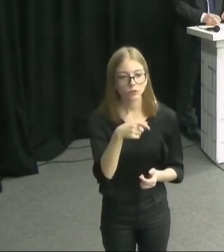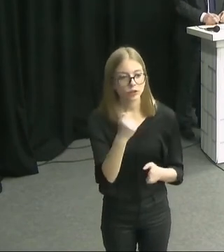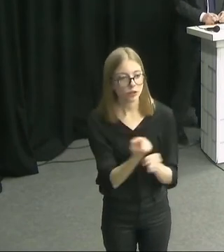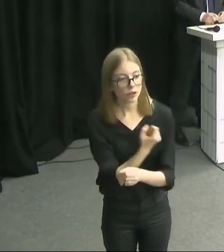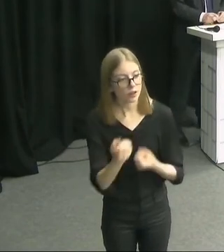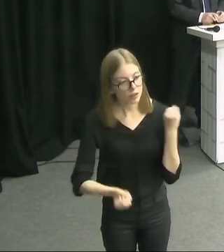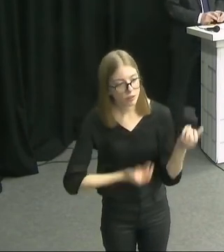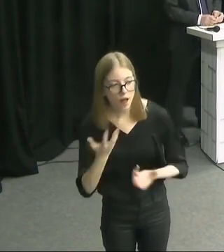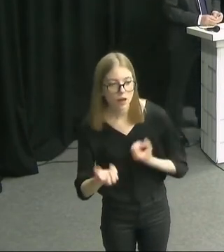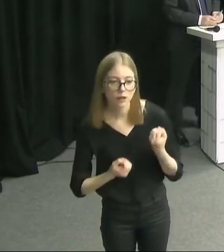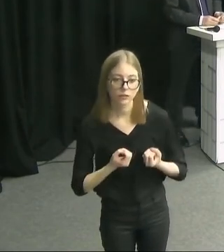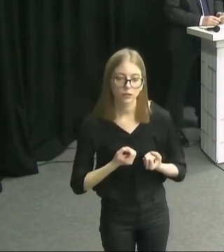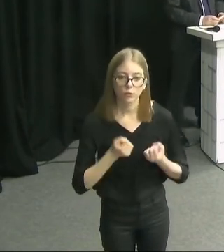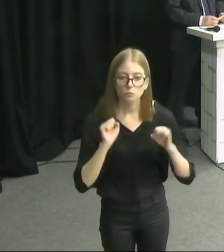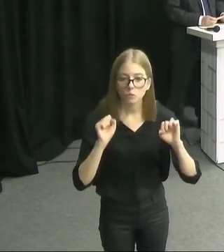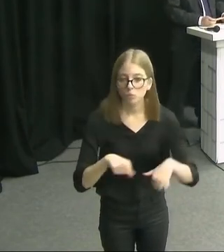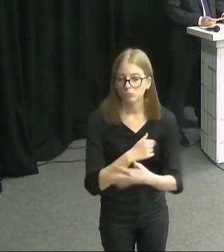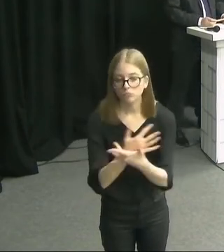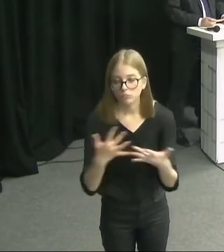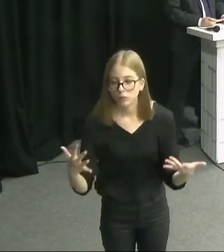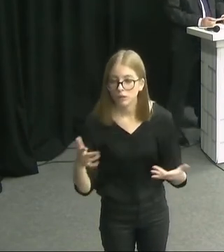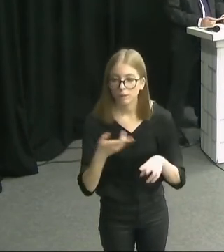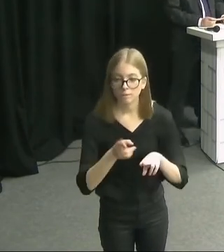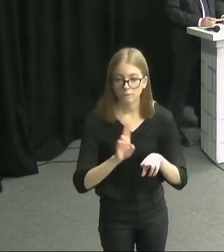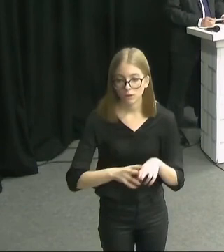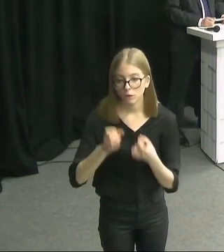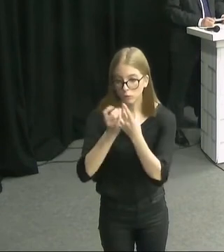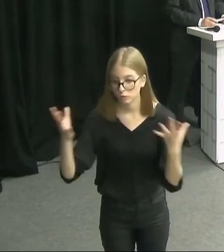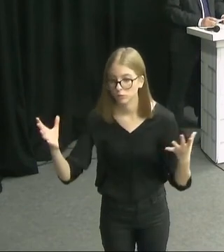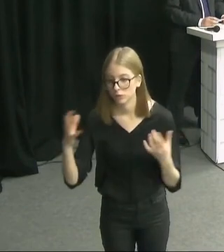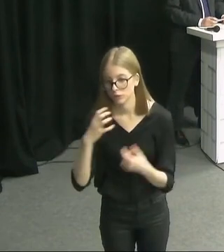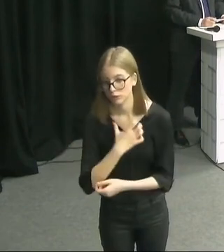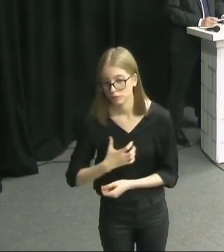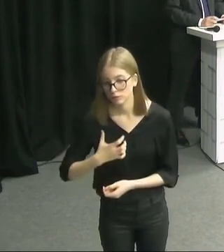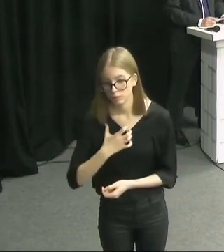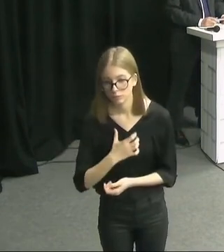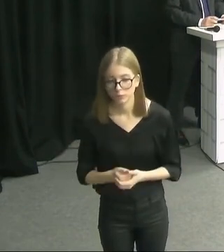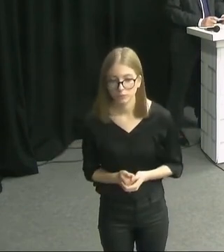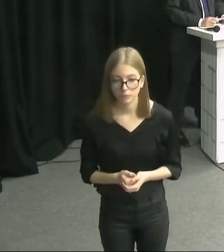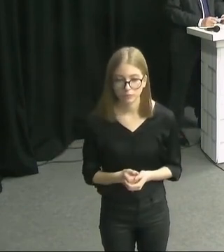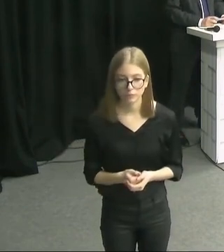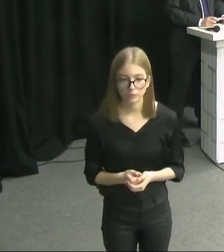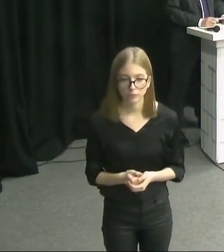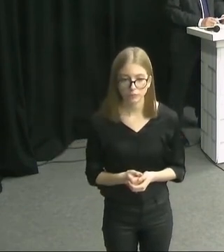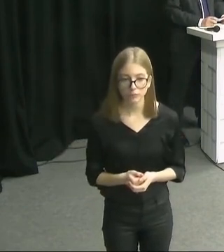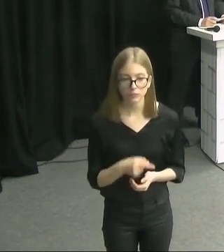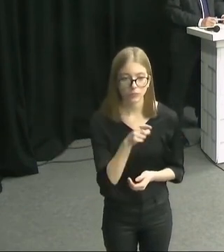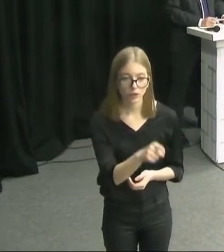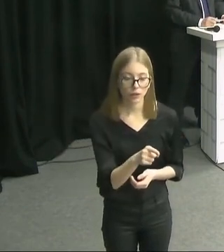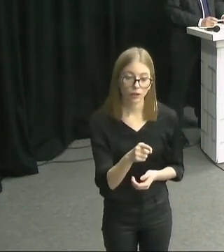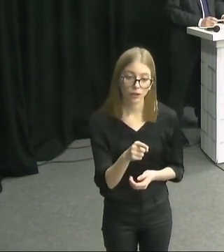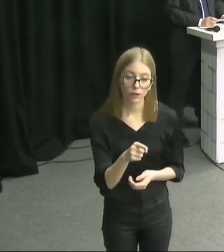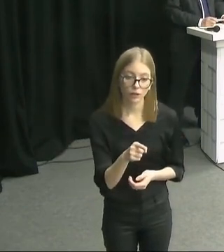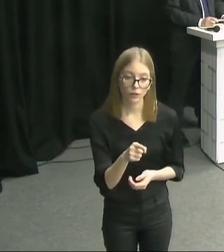meant that the students would be able to find the ways to express themselves through culture, through other activities. This is very important for each